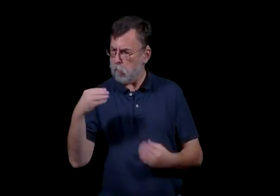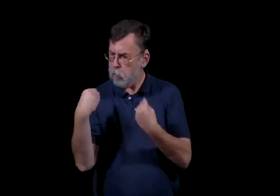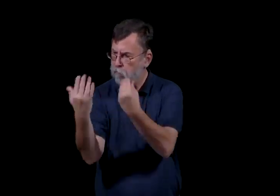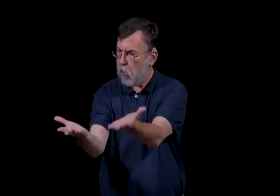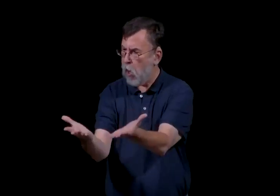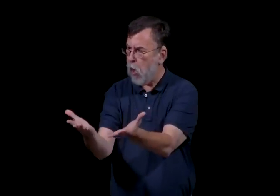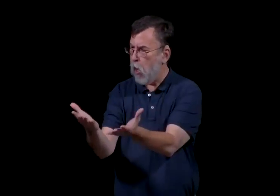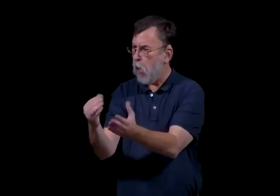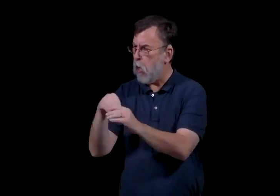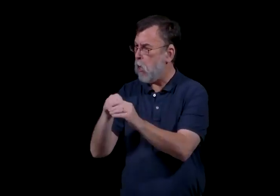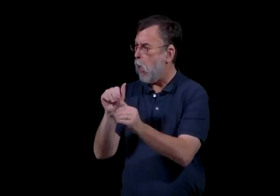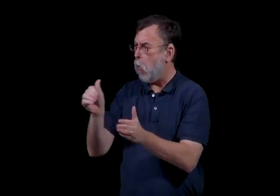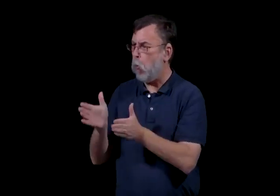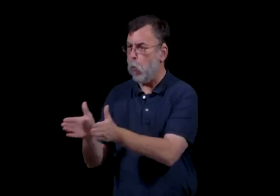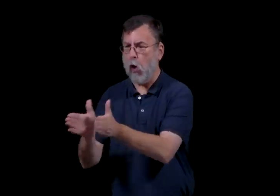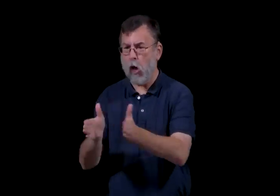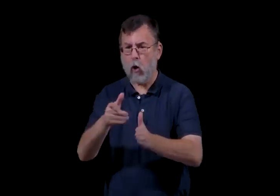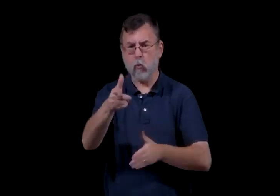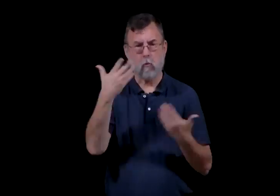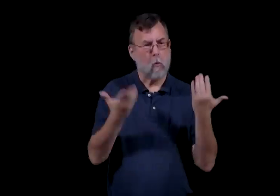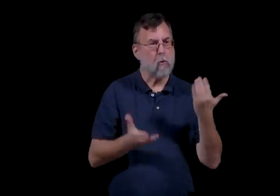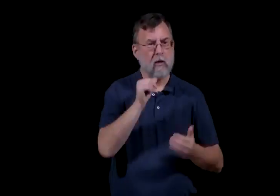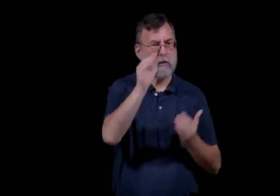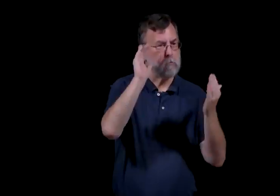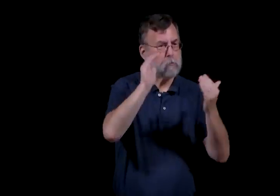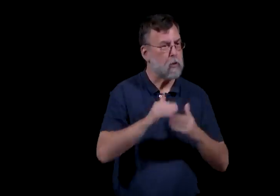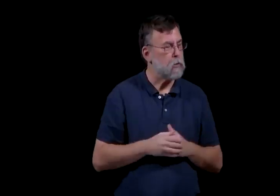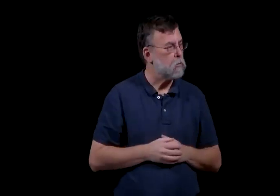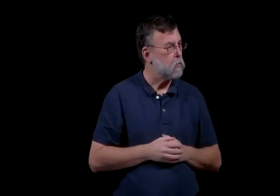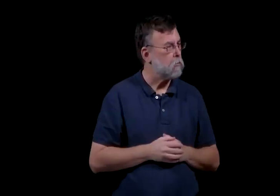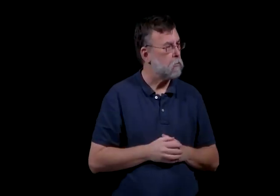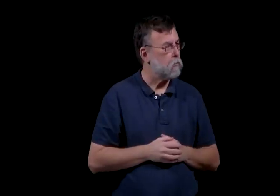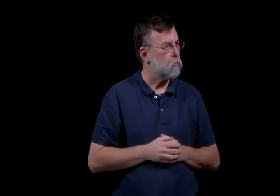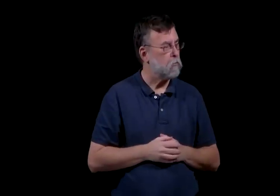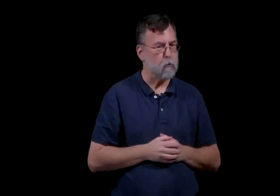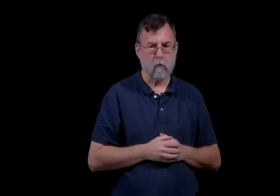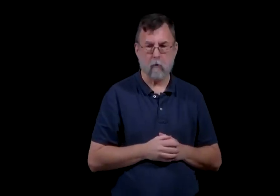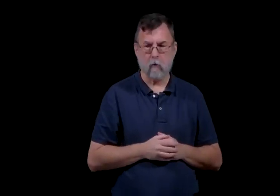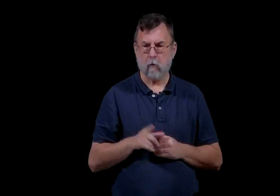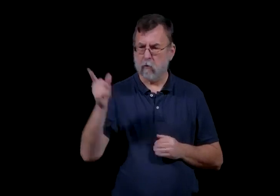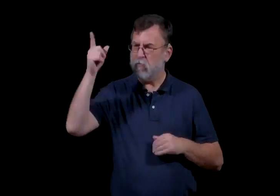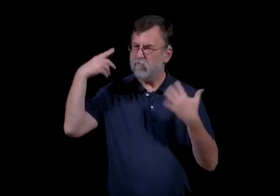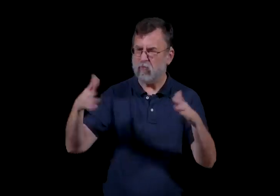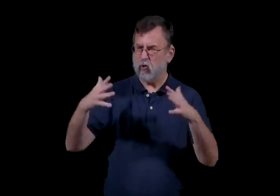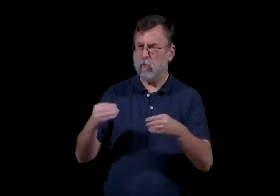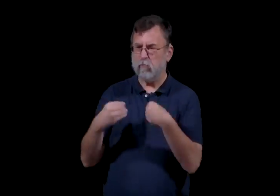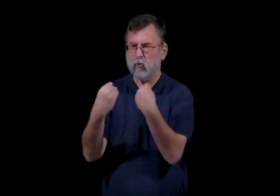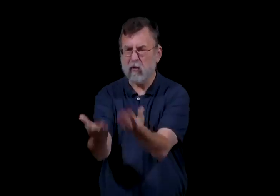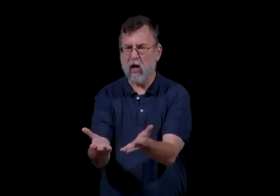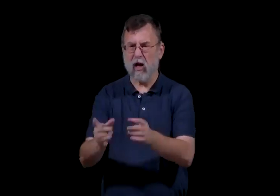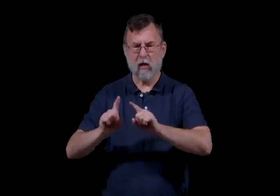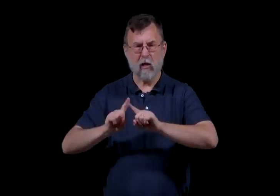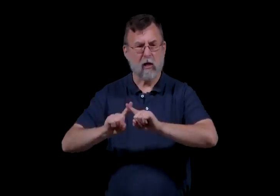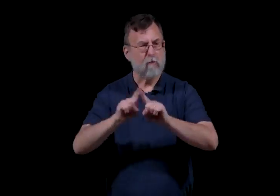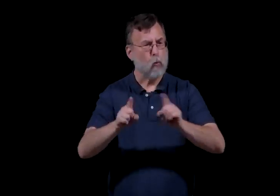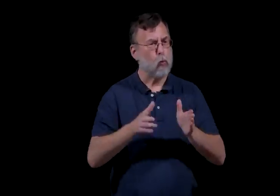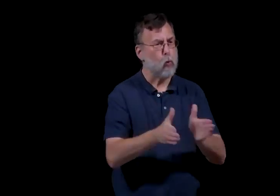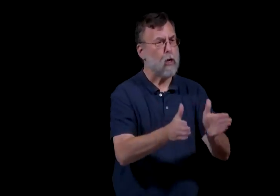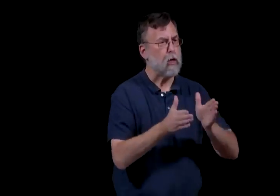Your hunger, he even provides that. He'll provide a way to satisfy your hunger in probably ways you would never